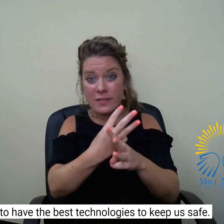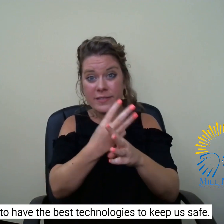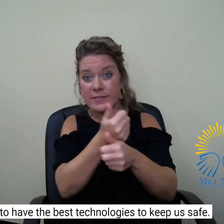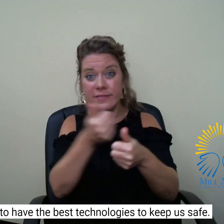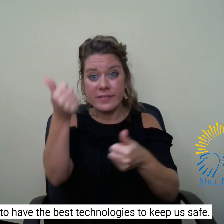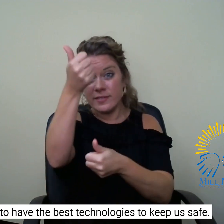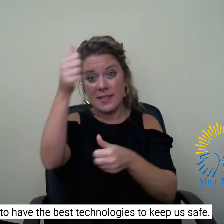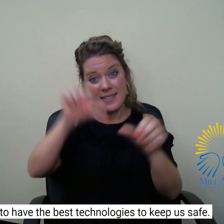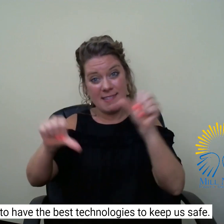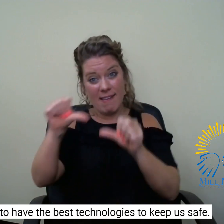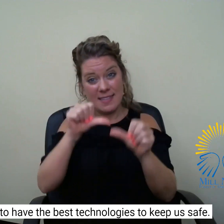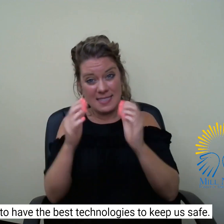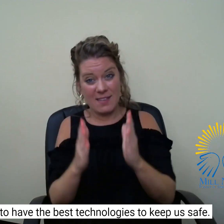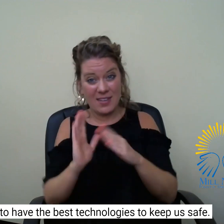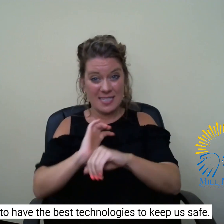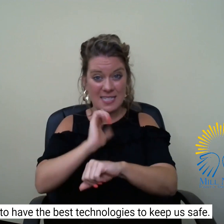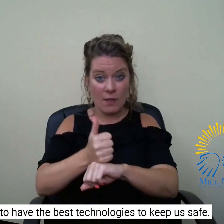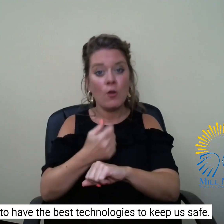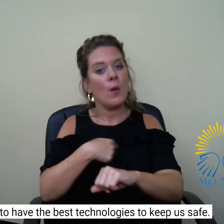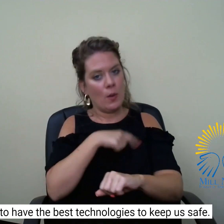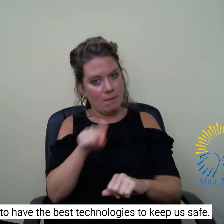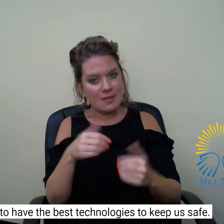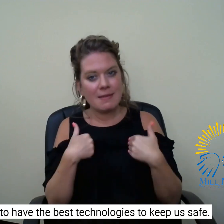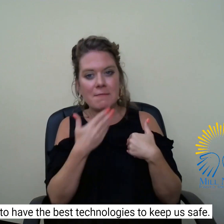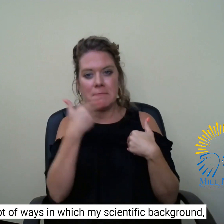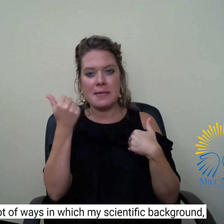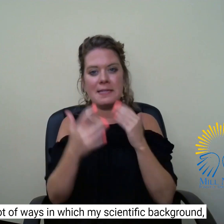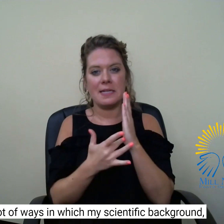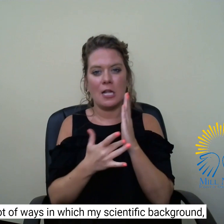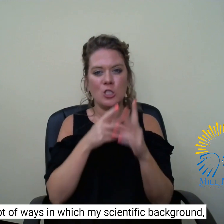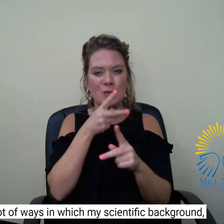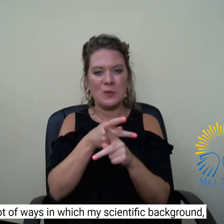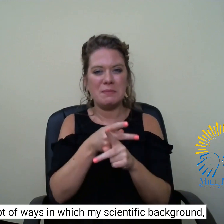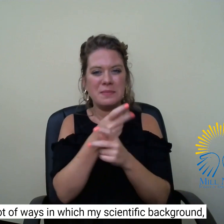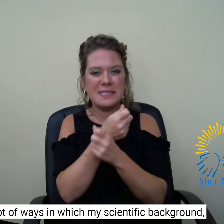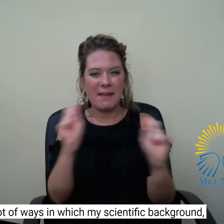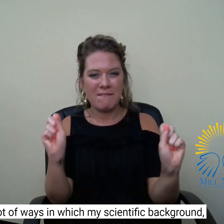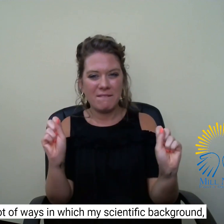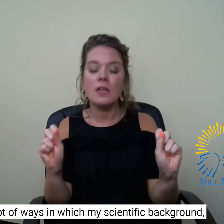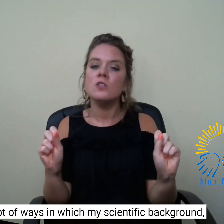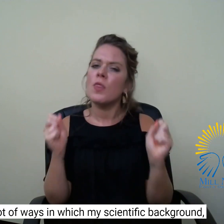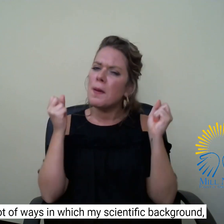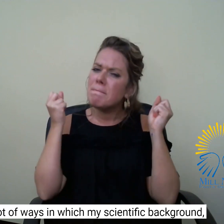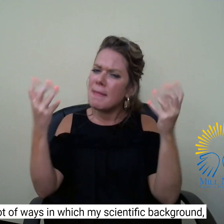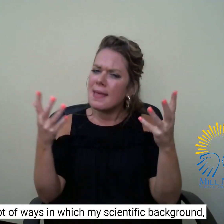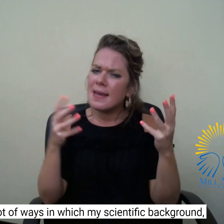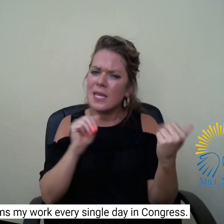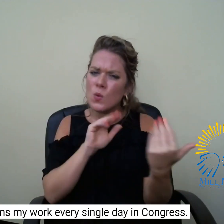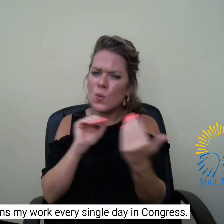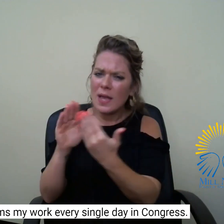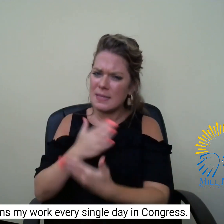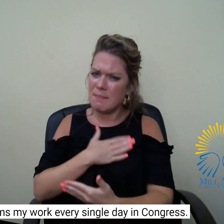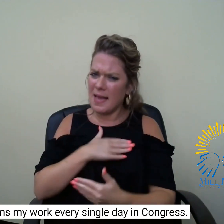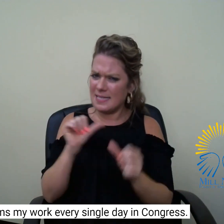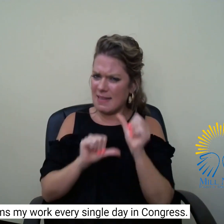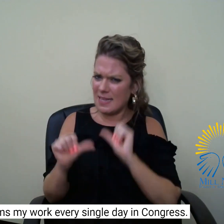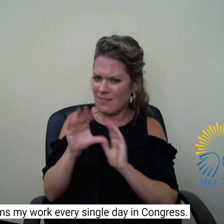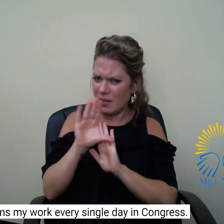we're going to have the best technologies to keep us safe. So there are a lot of ways in which my scientific background, I think, informs my work every single